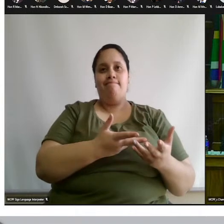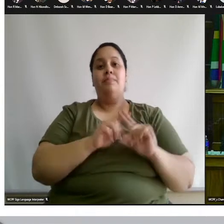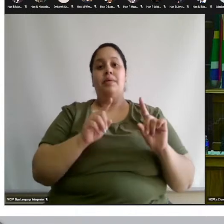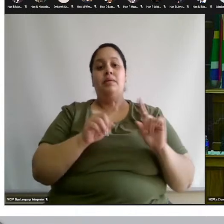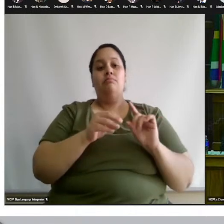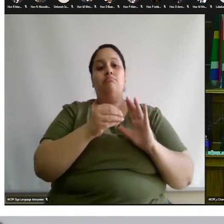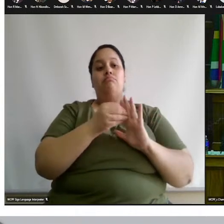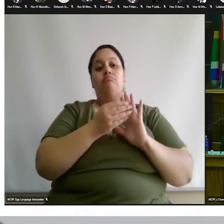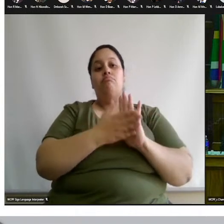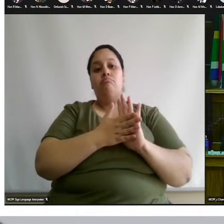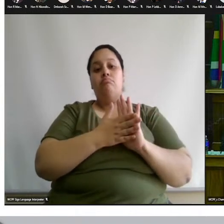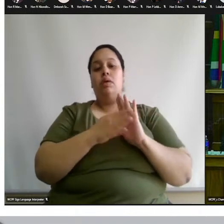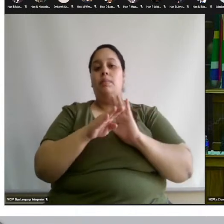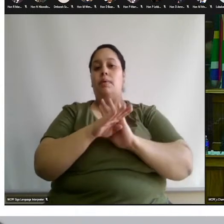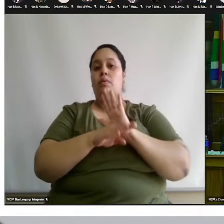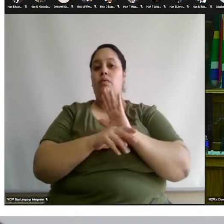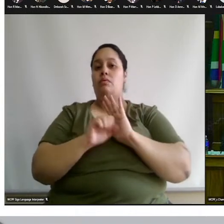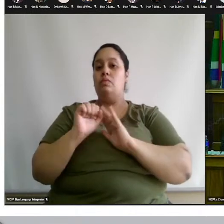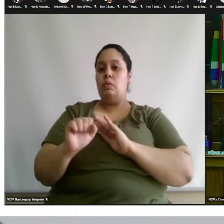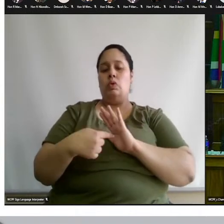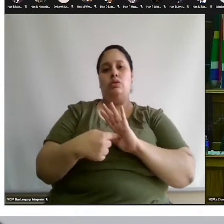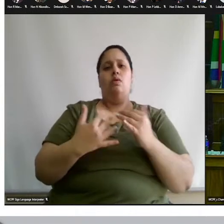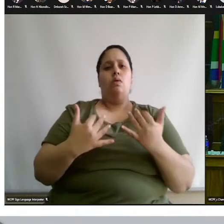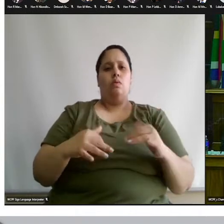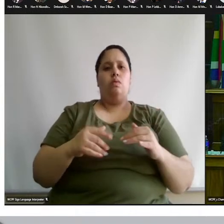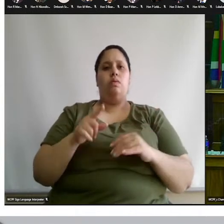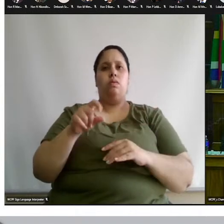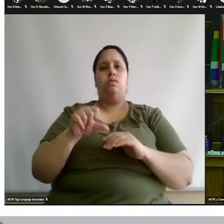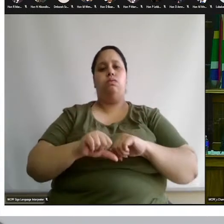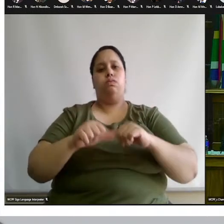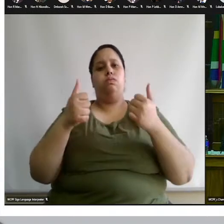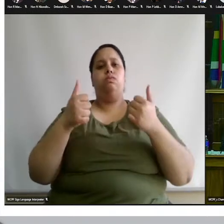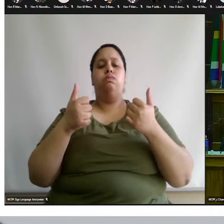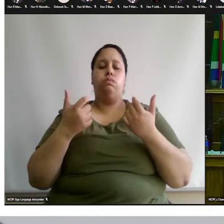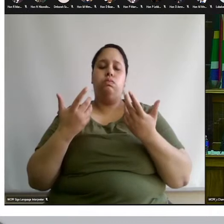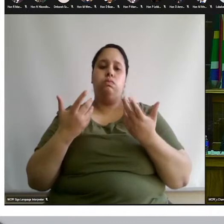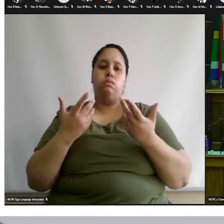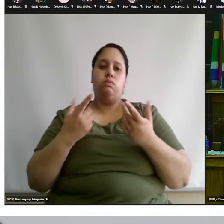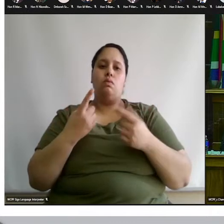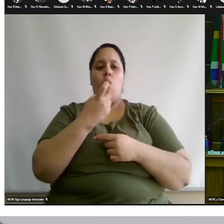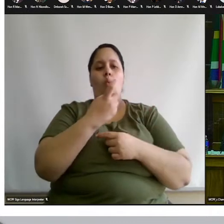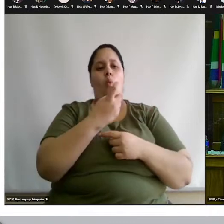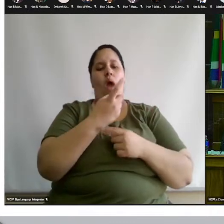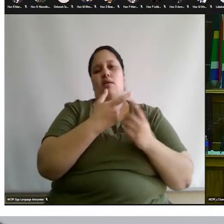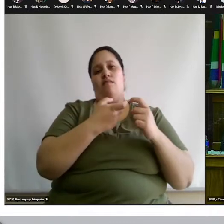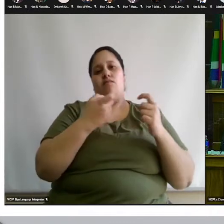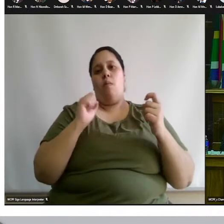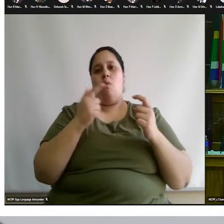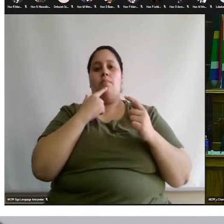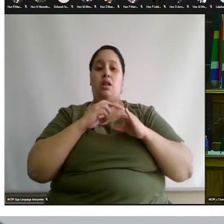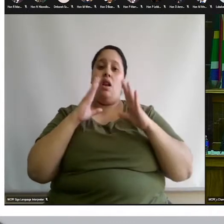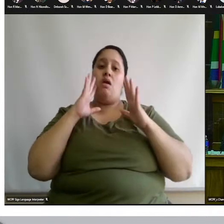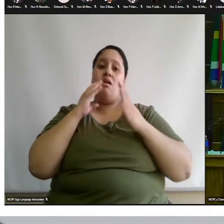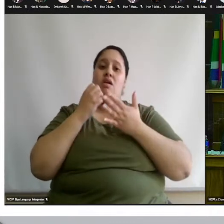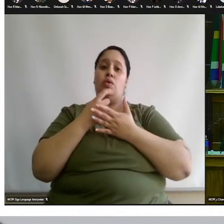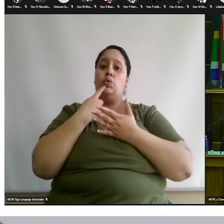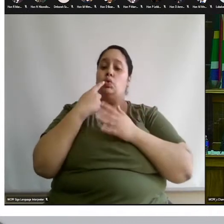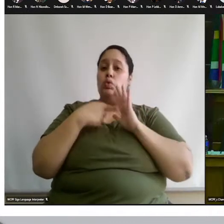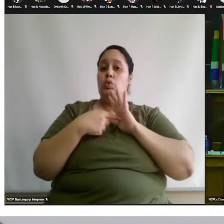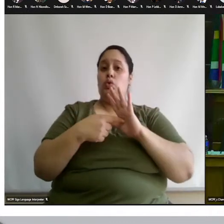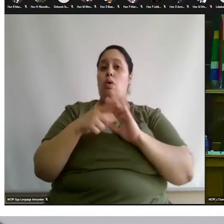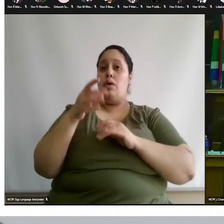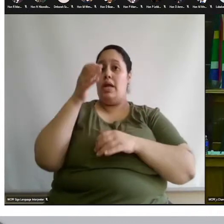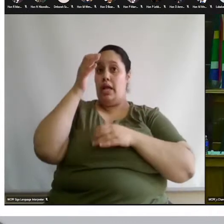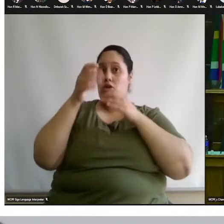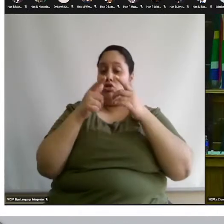record of the program shows that this is the exception rather than rule. And it's clear evidence that this initiative is creating jobs, is